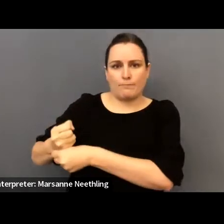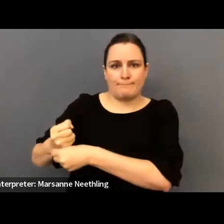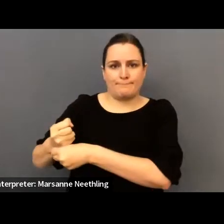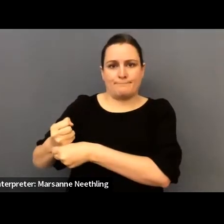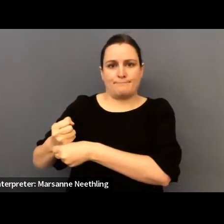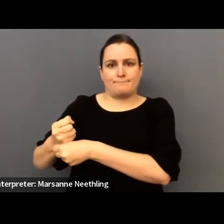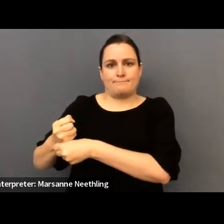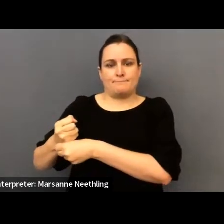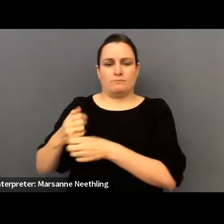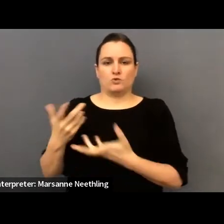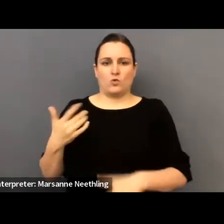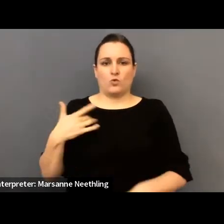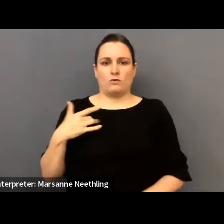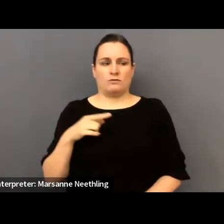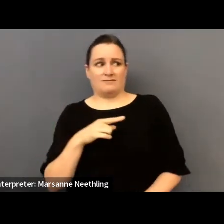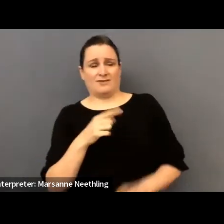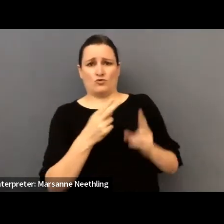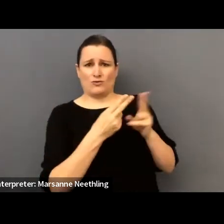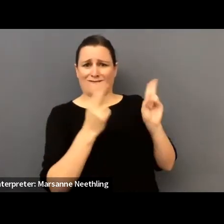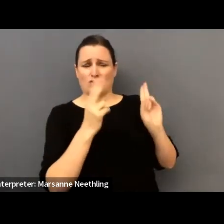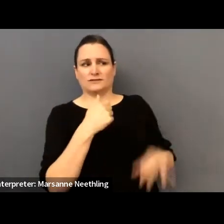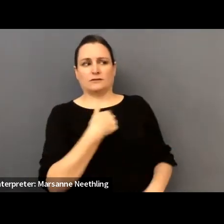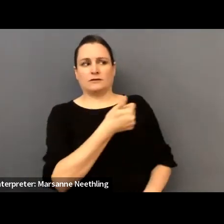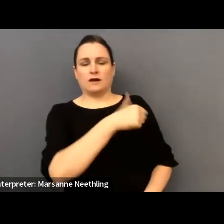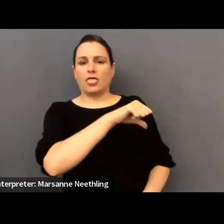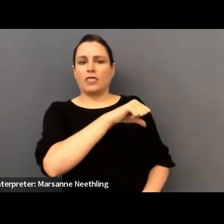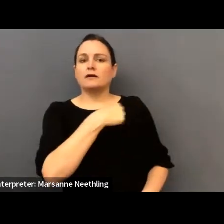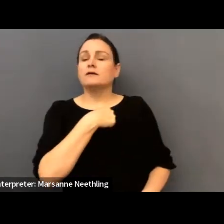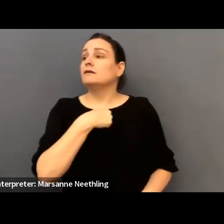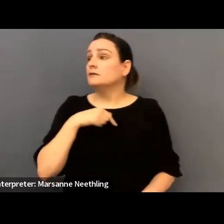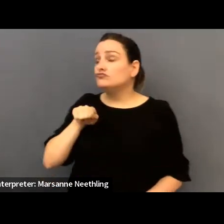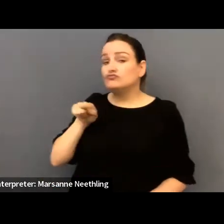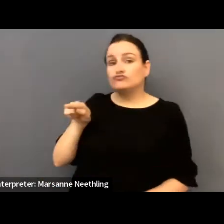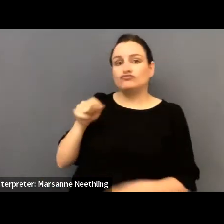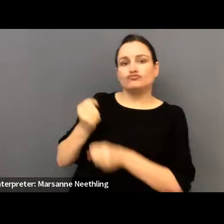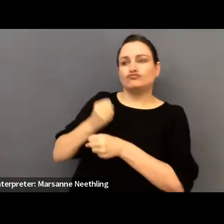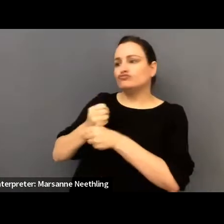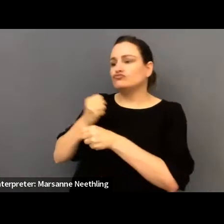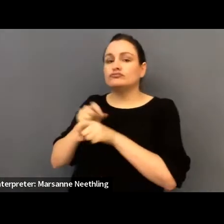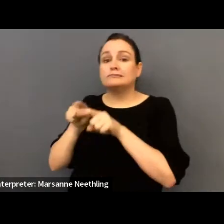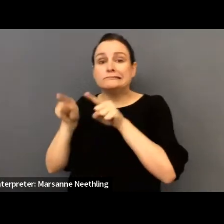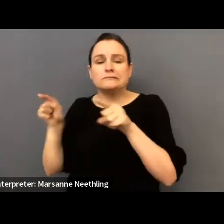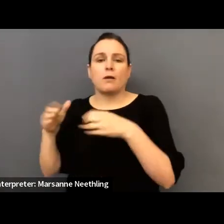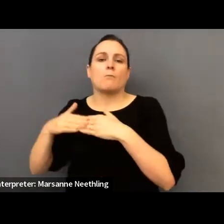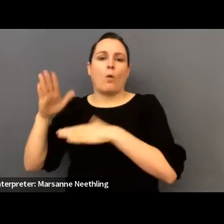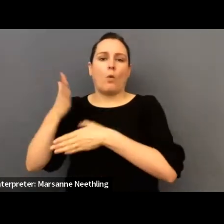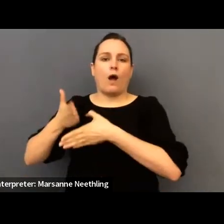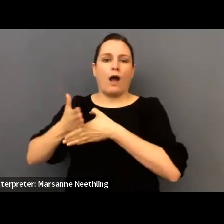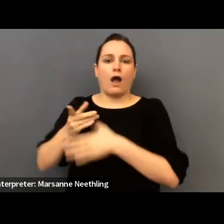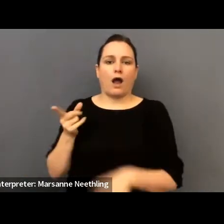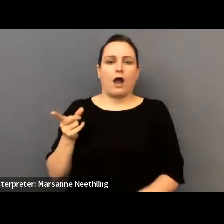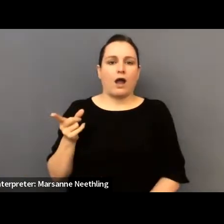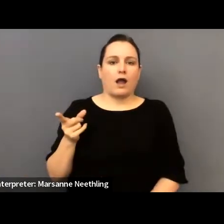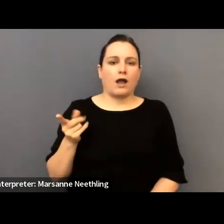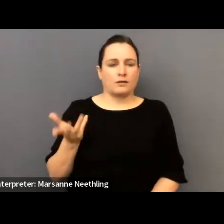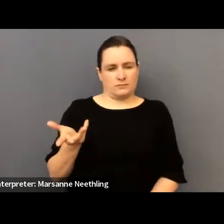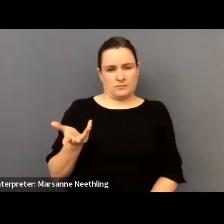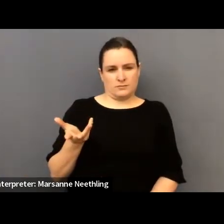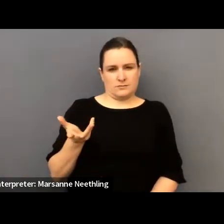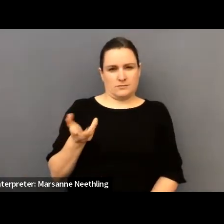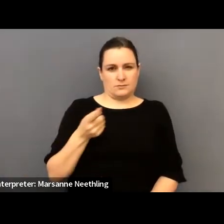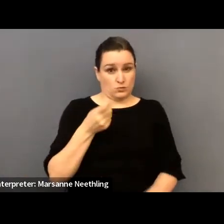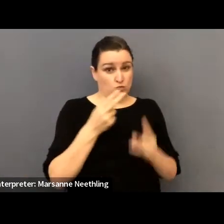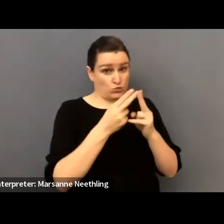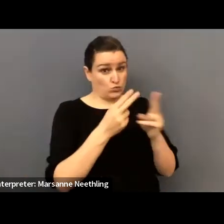a university to do interpretation outside of the university. So are we creating job